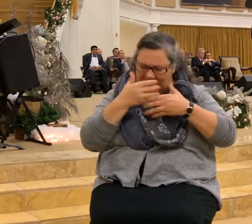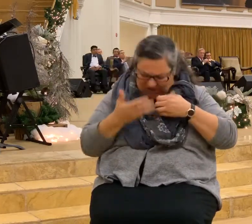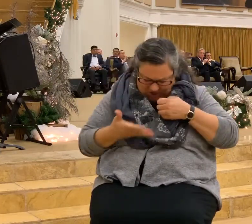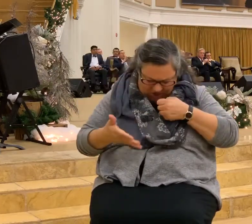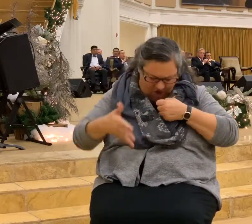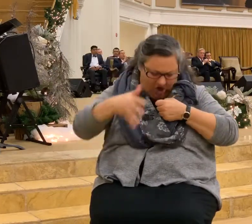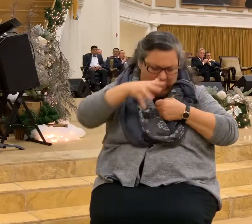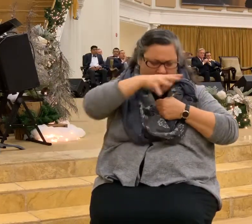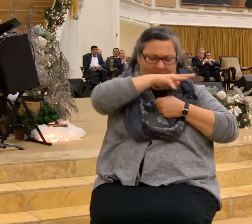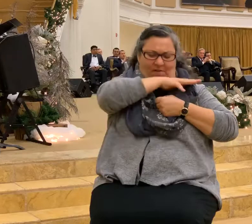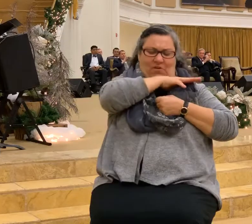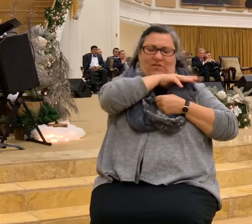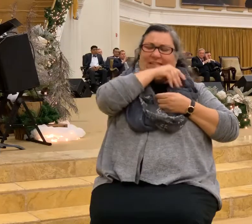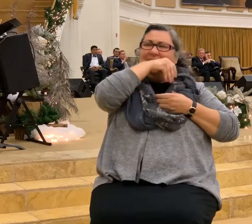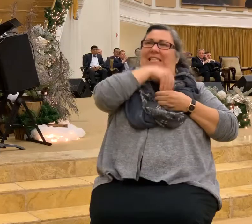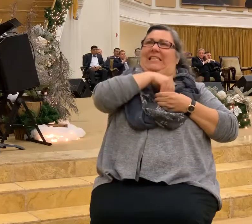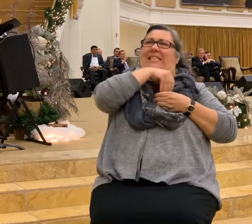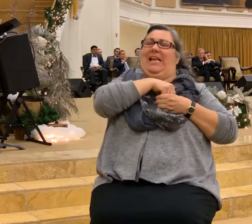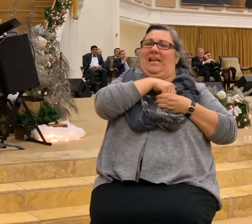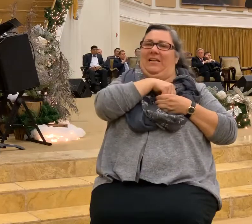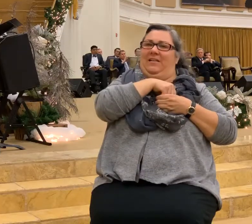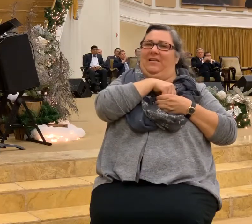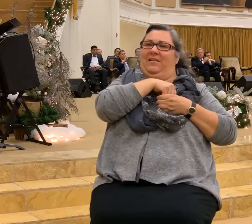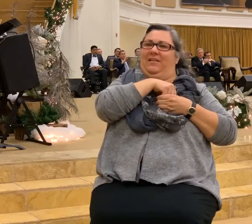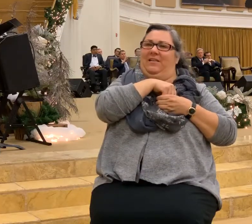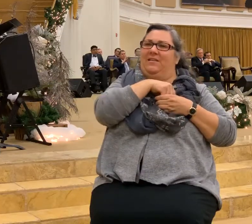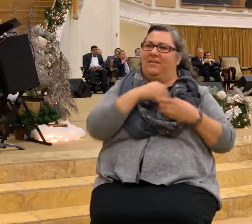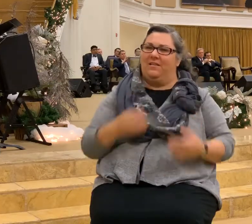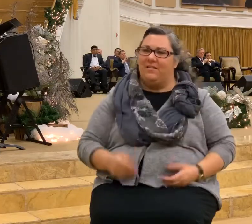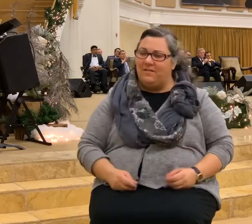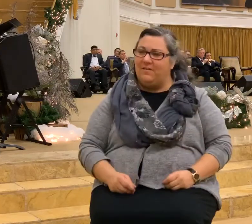covers our inner being.